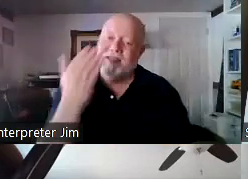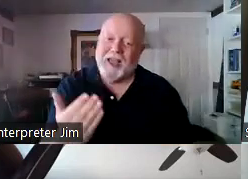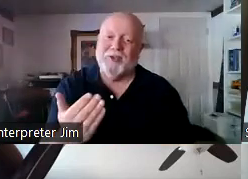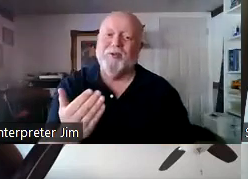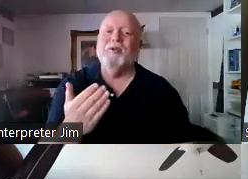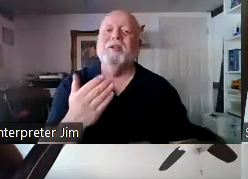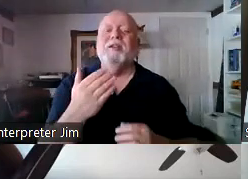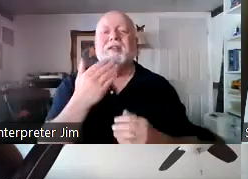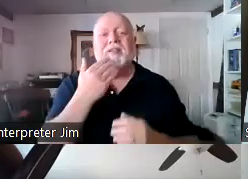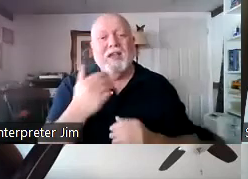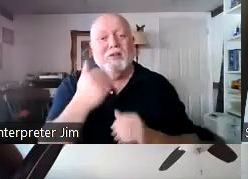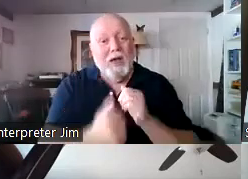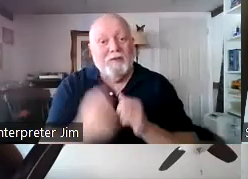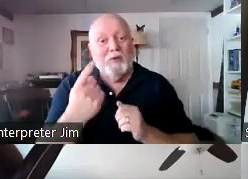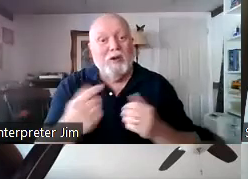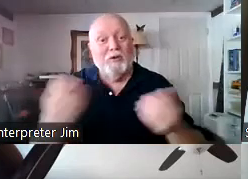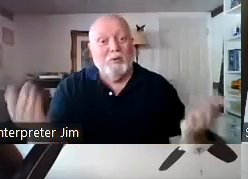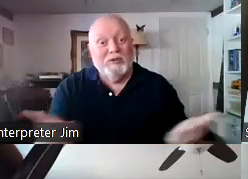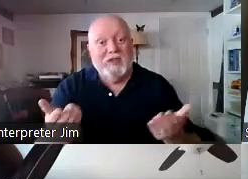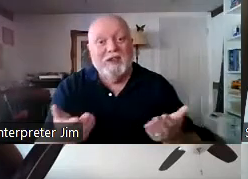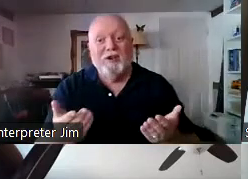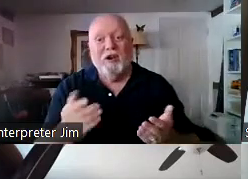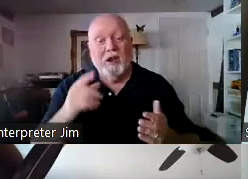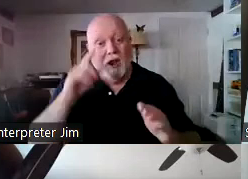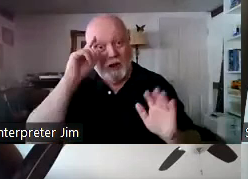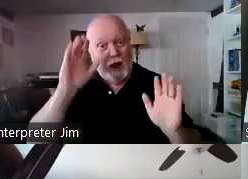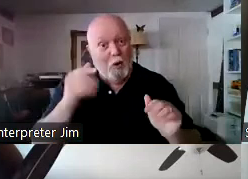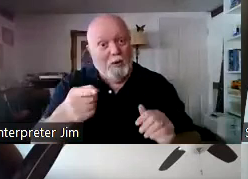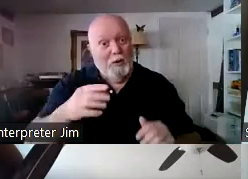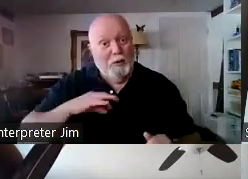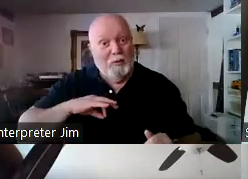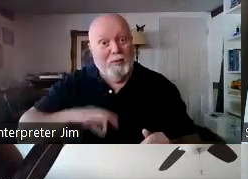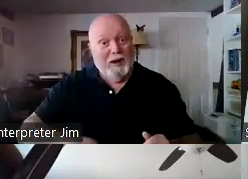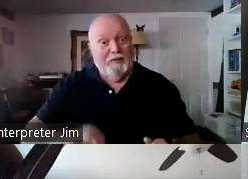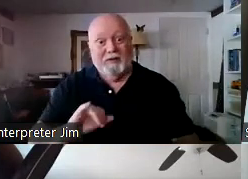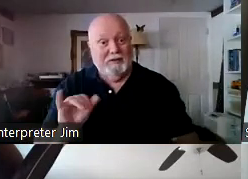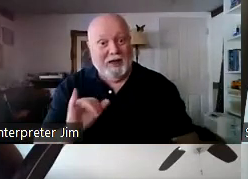that listened in. I hope that you got as much out of it as I did.